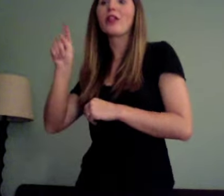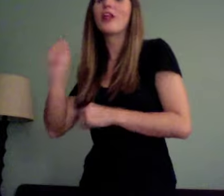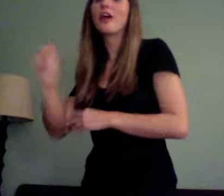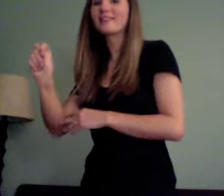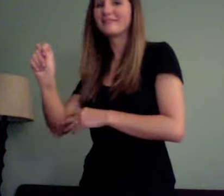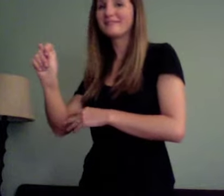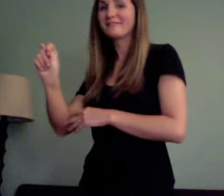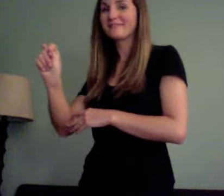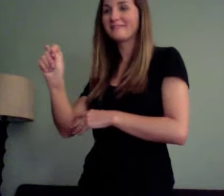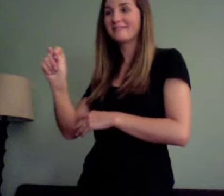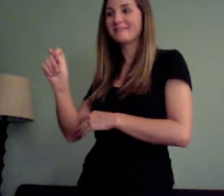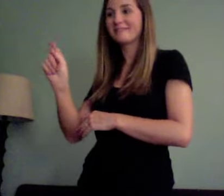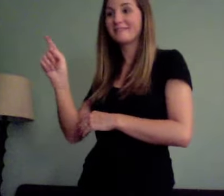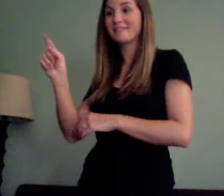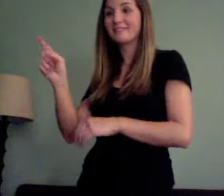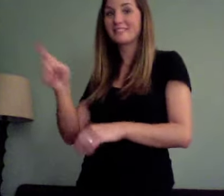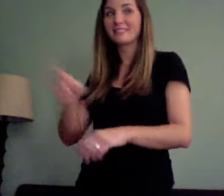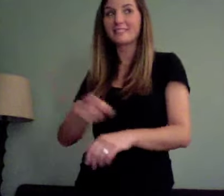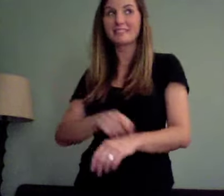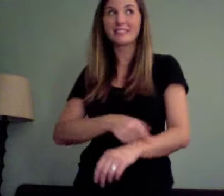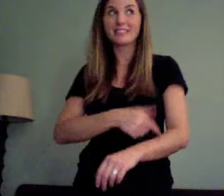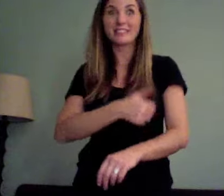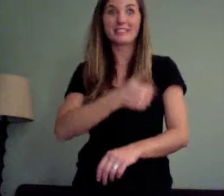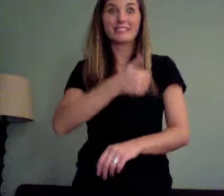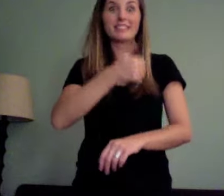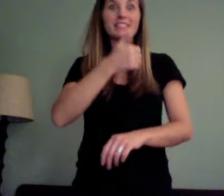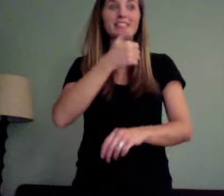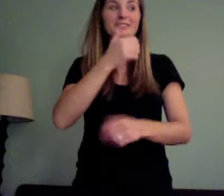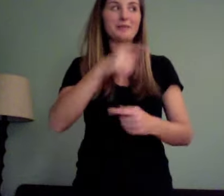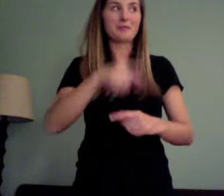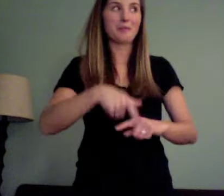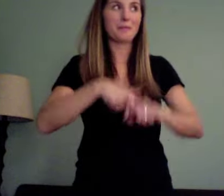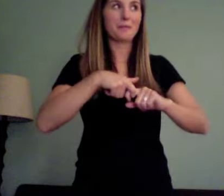Followed by a longer pause. I put my heart in the line.